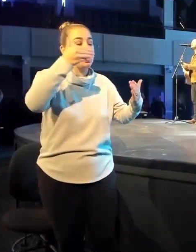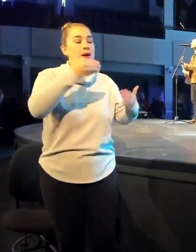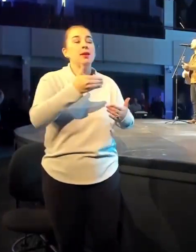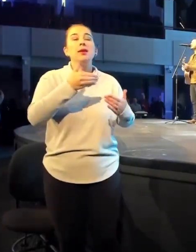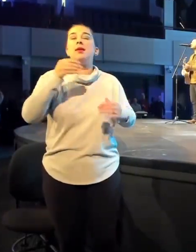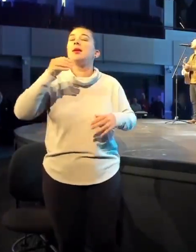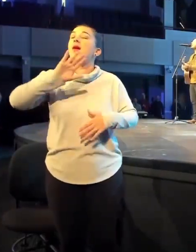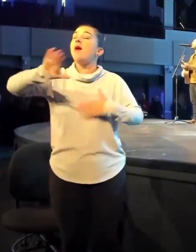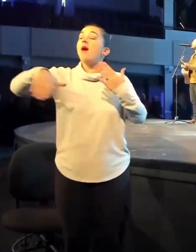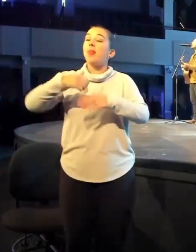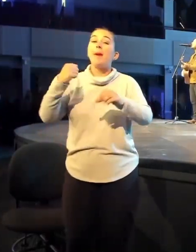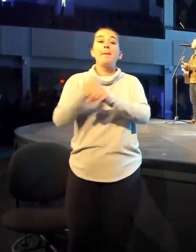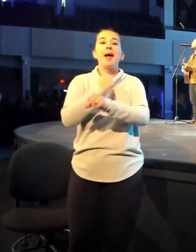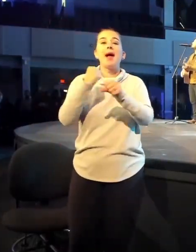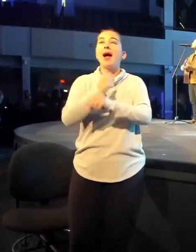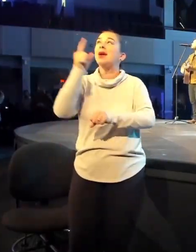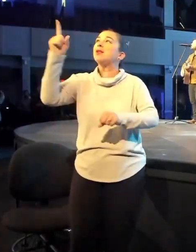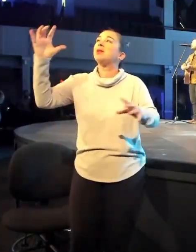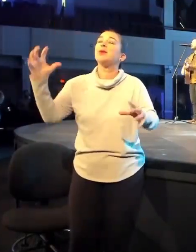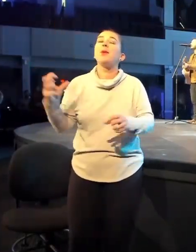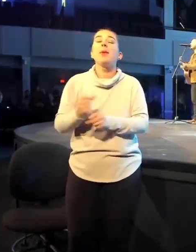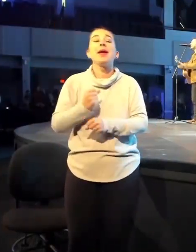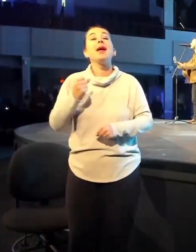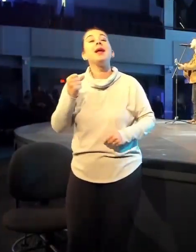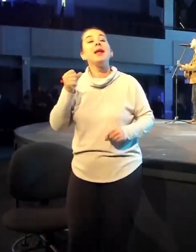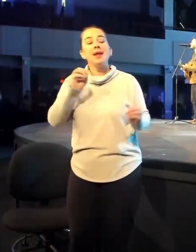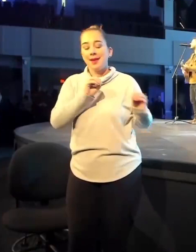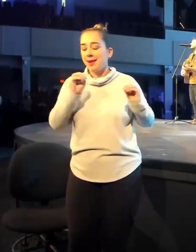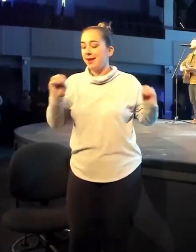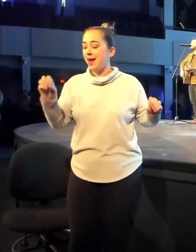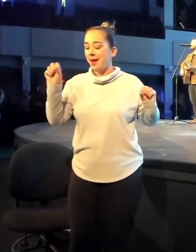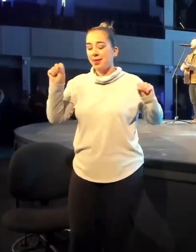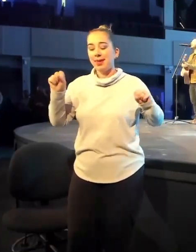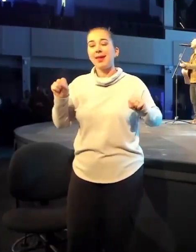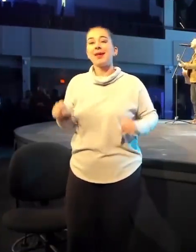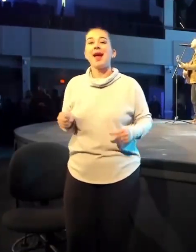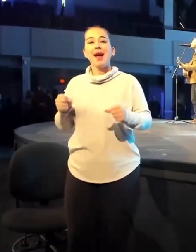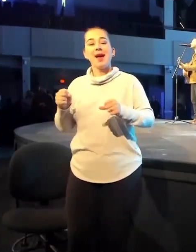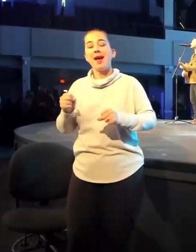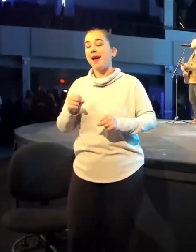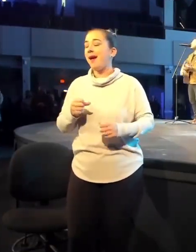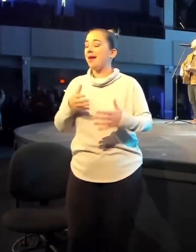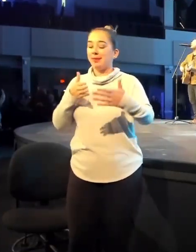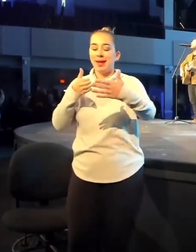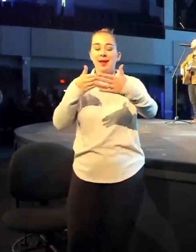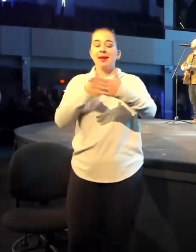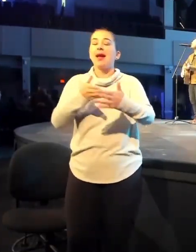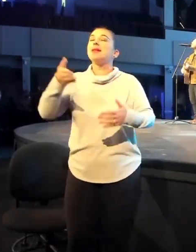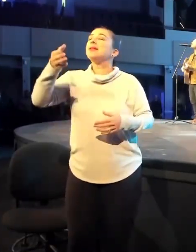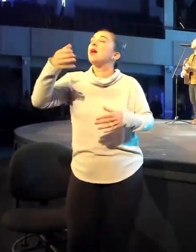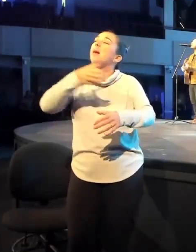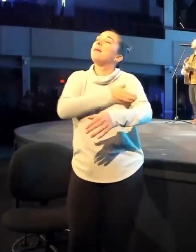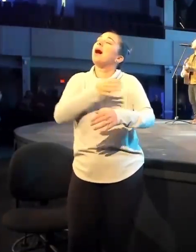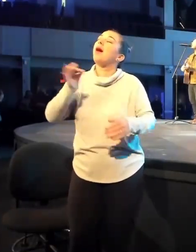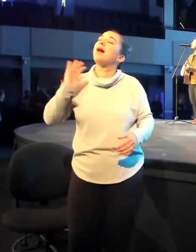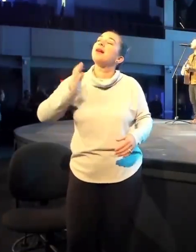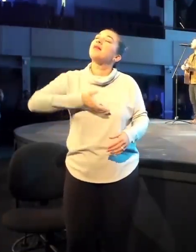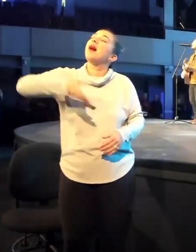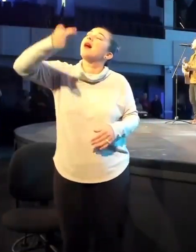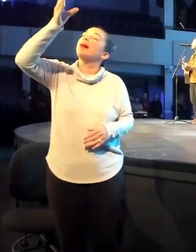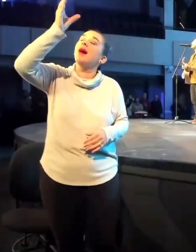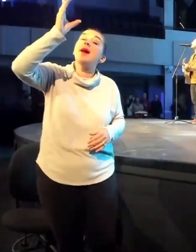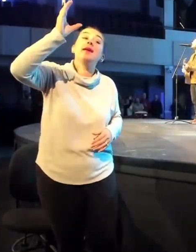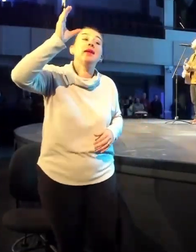win every battle. Nothing can stand against the power of our